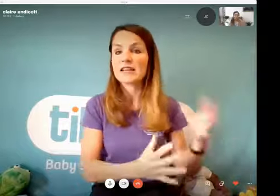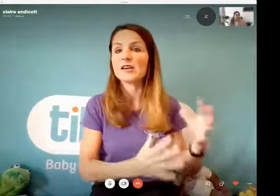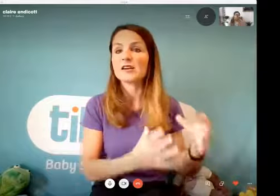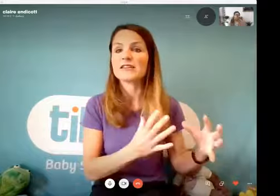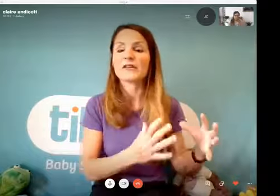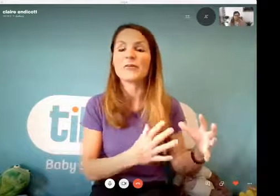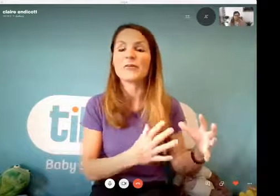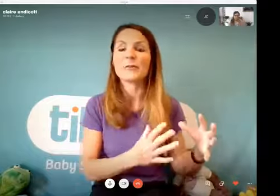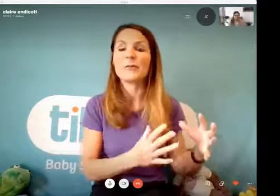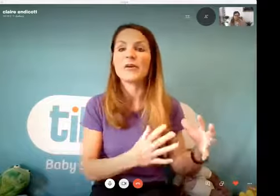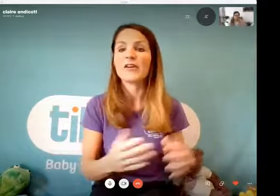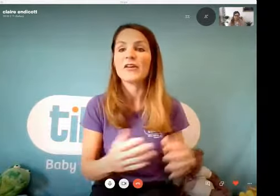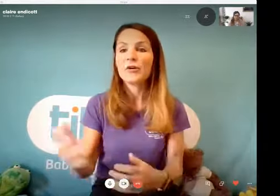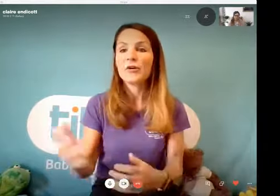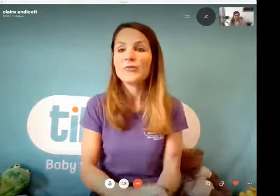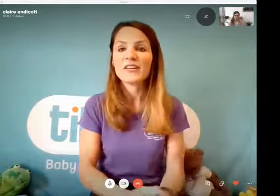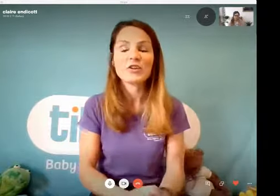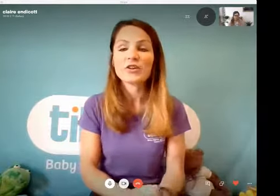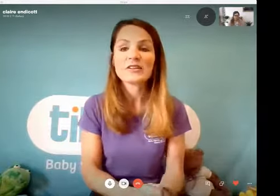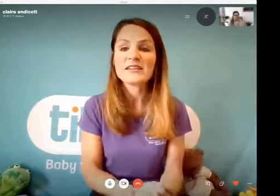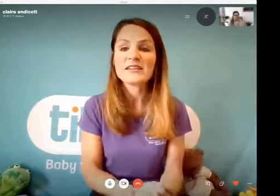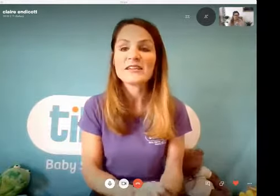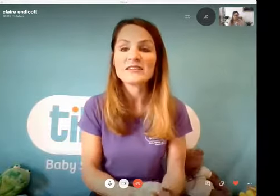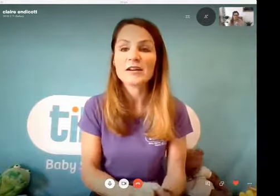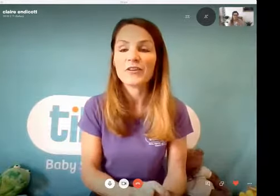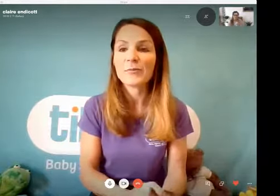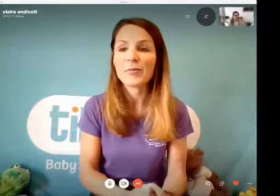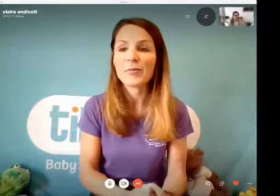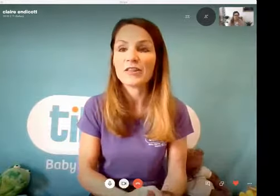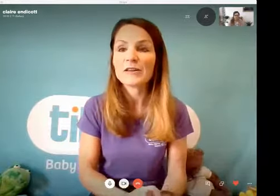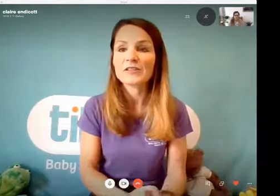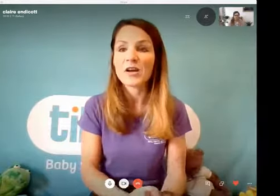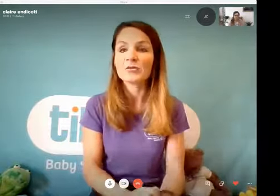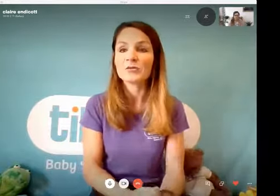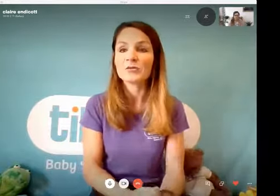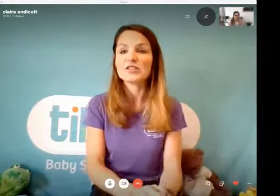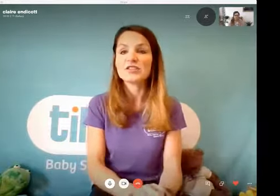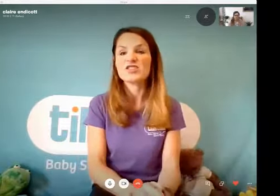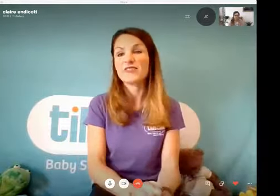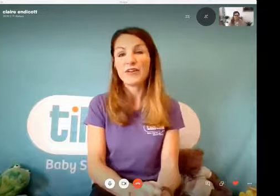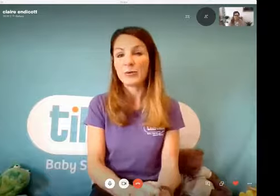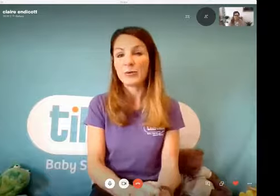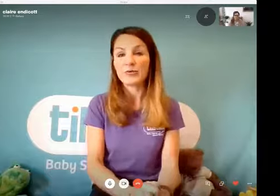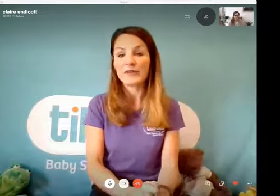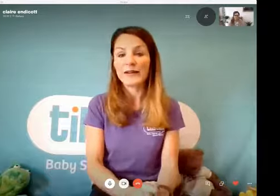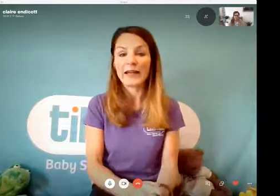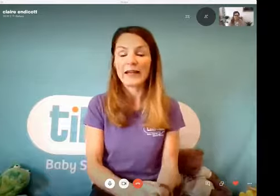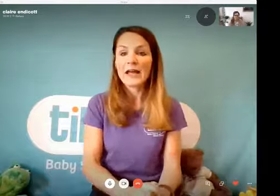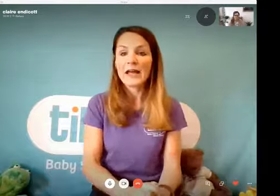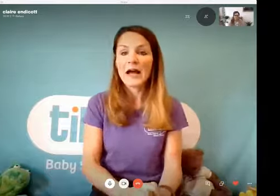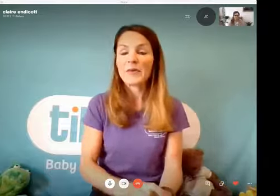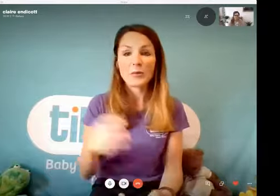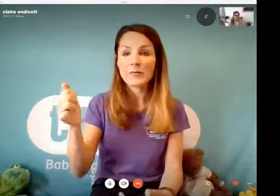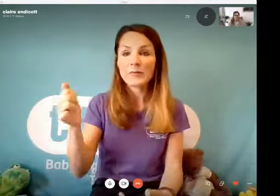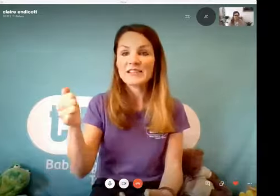from birth, who then you can see sign definitely by 3 months old, which is just incredible, really, that your baby can say they want milk.